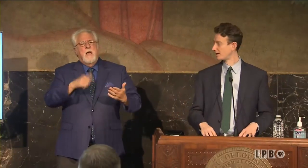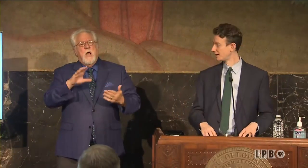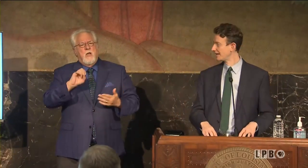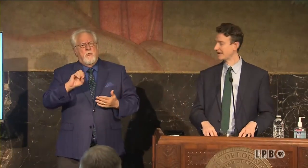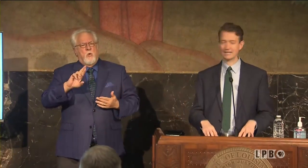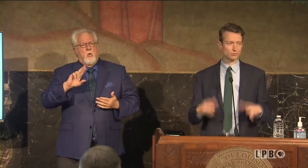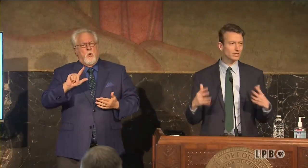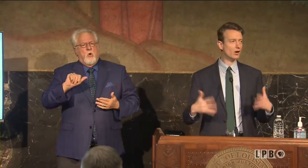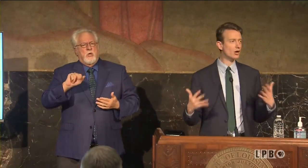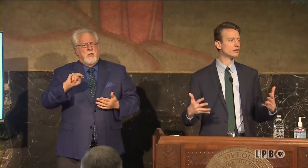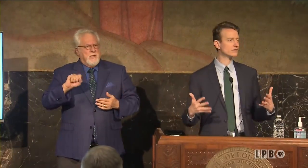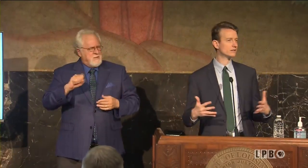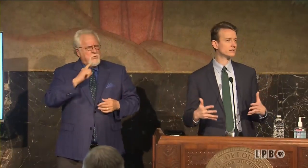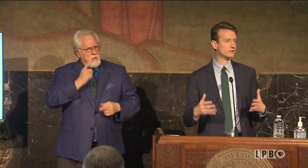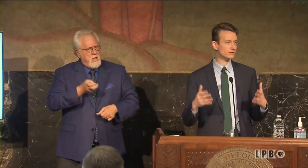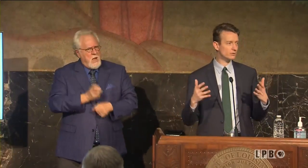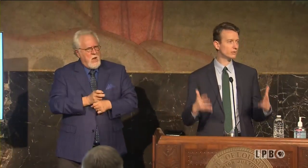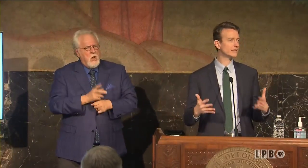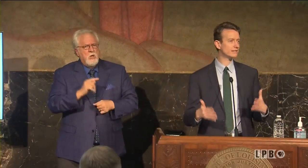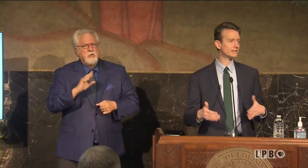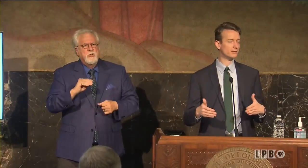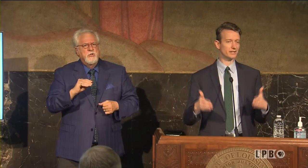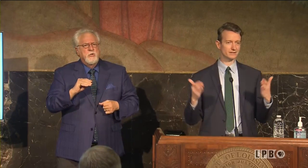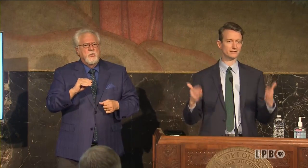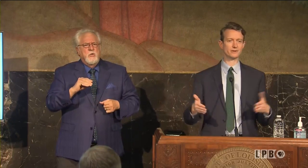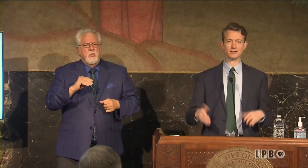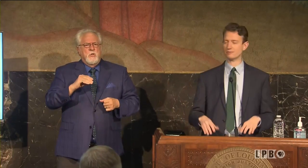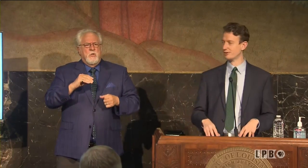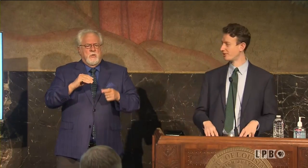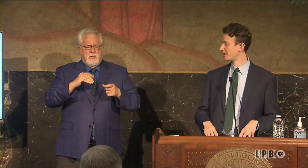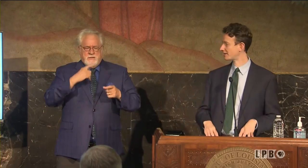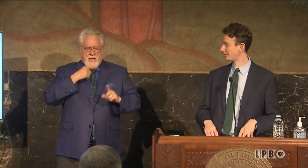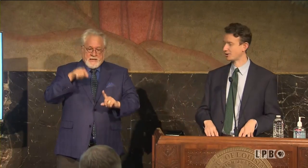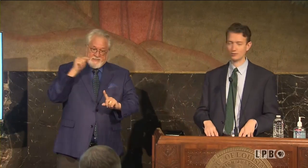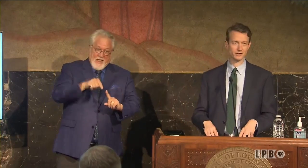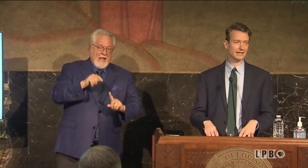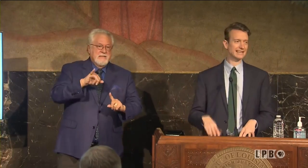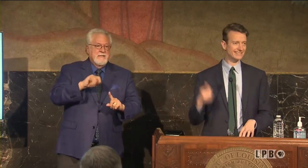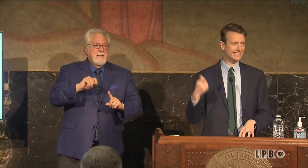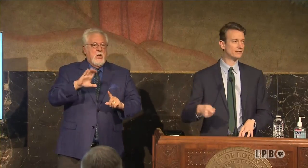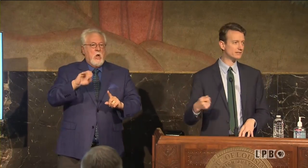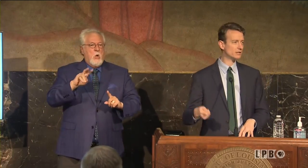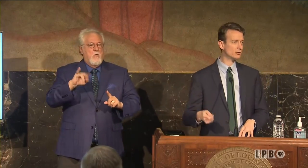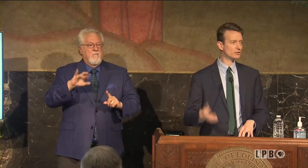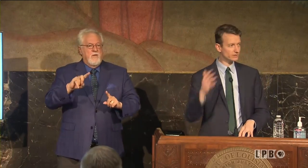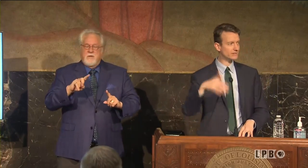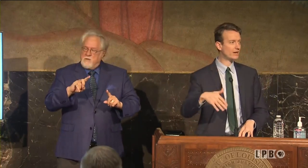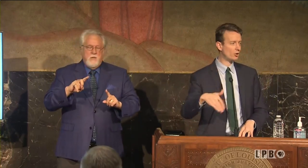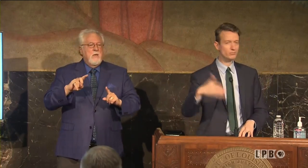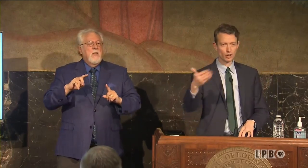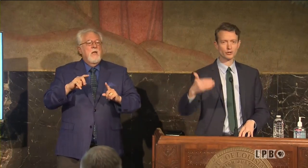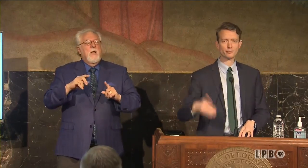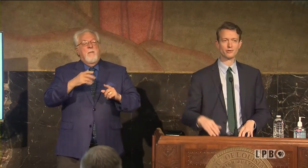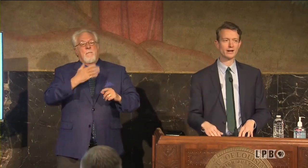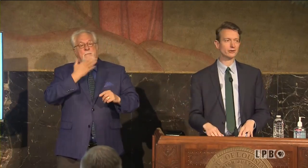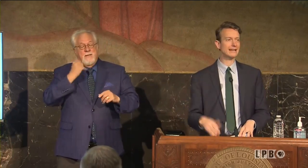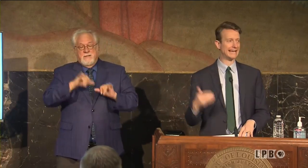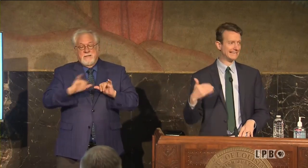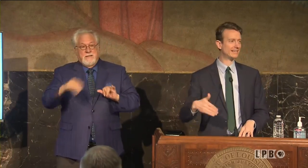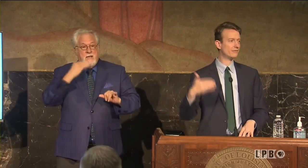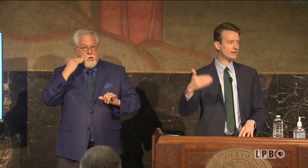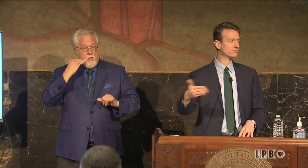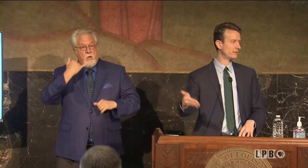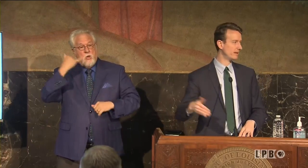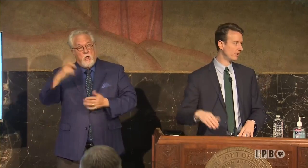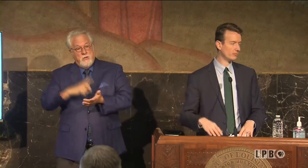organs in the body. It's really hard to really say something is definitively or not COVID. The safest thing you can do is stay home, call your provider,